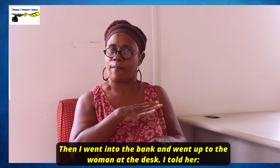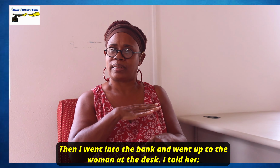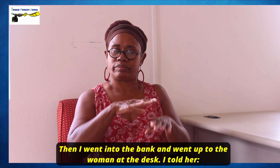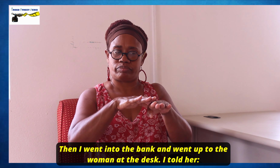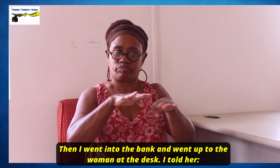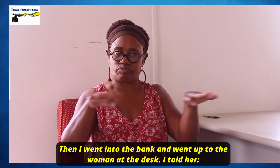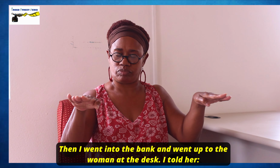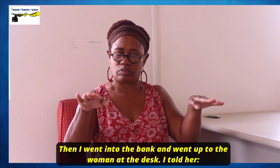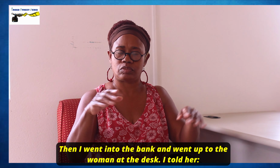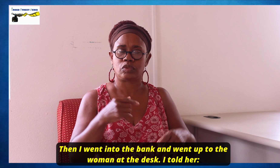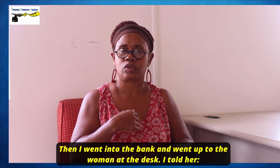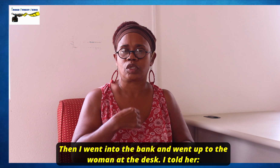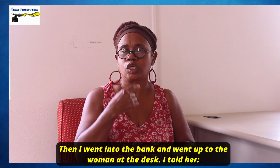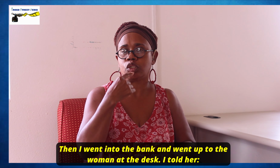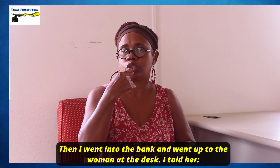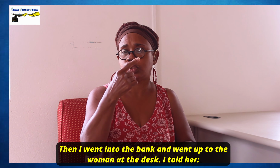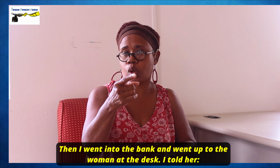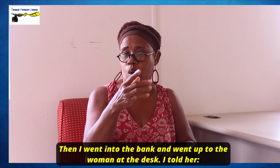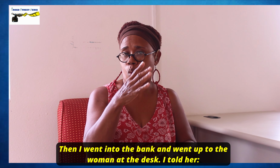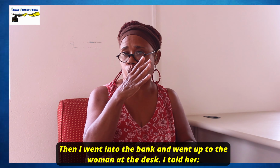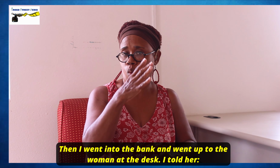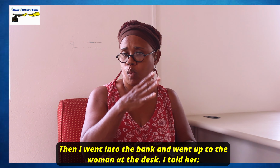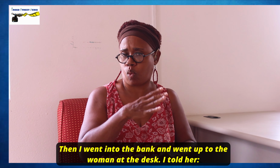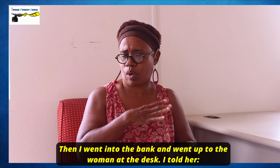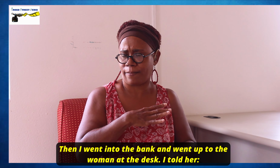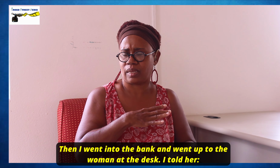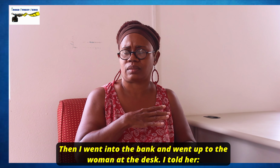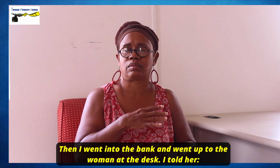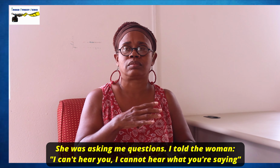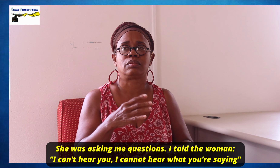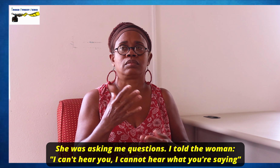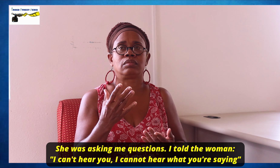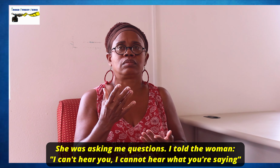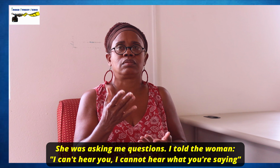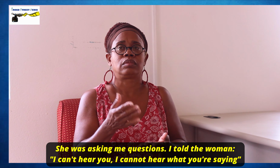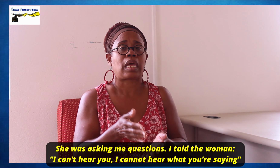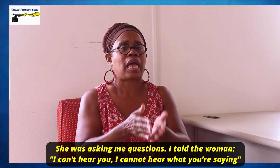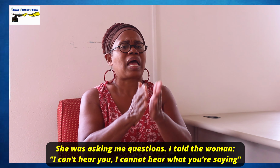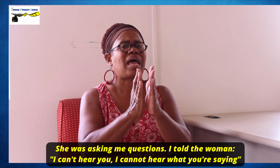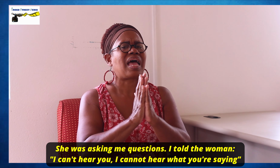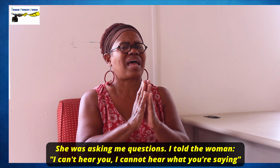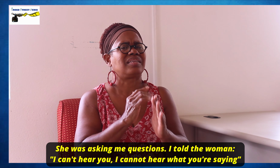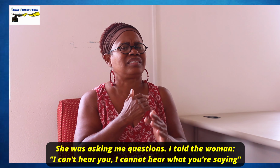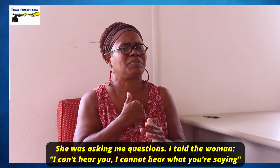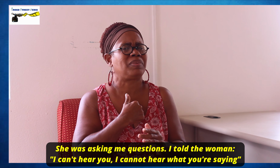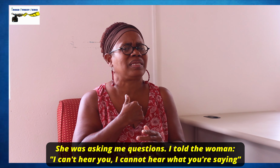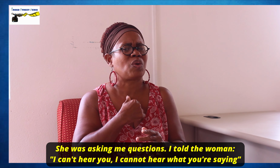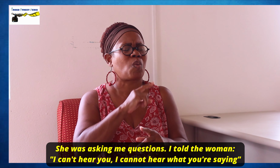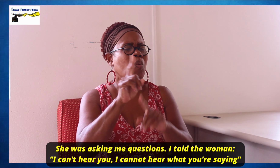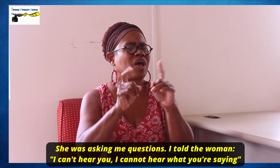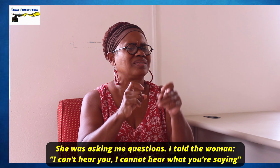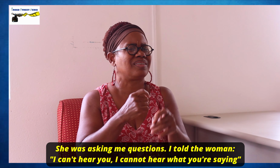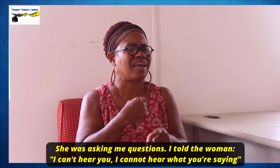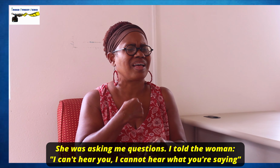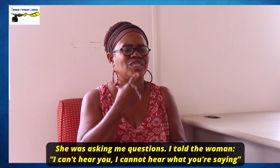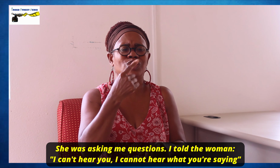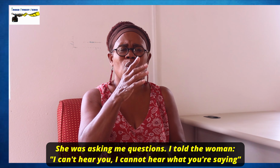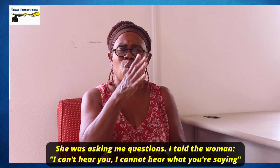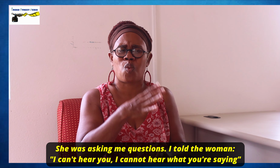I told her. She was asking me questions. I told